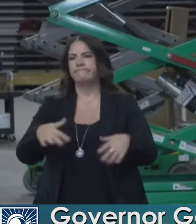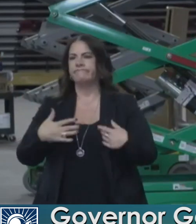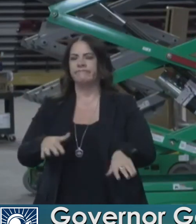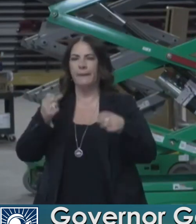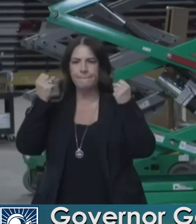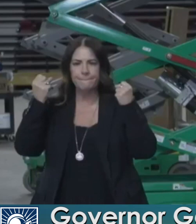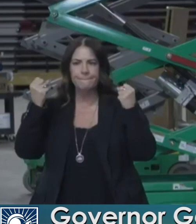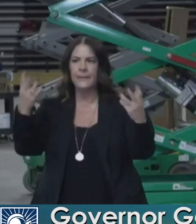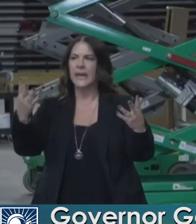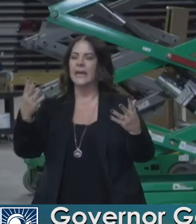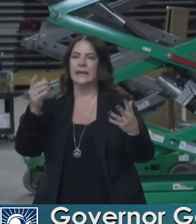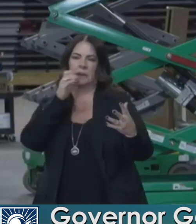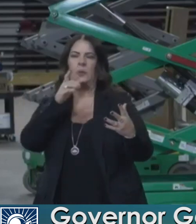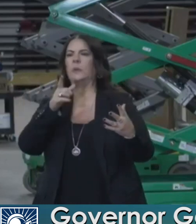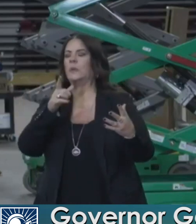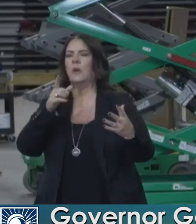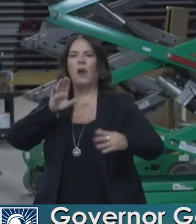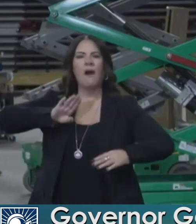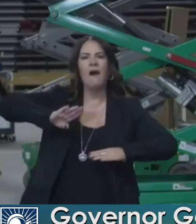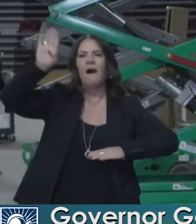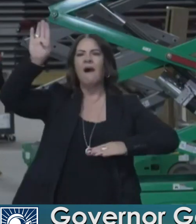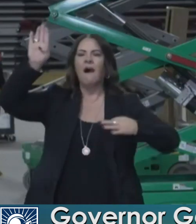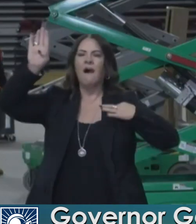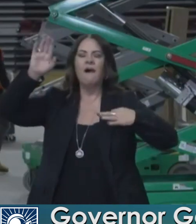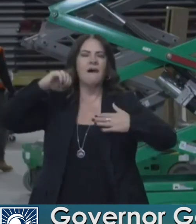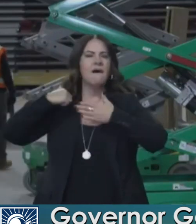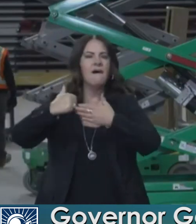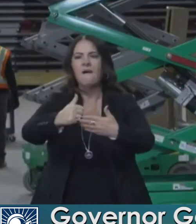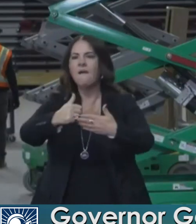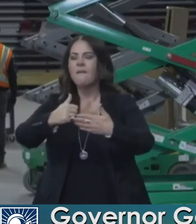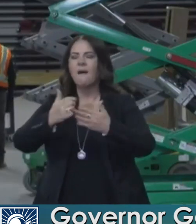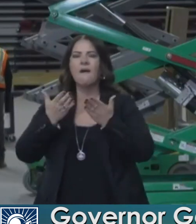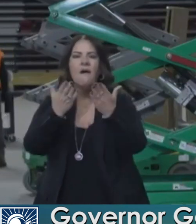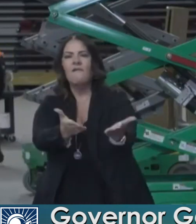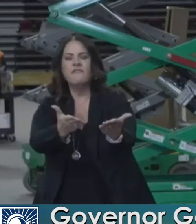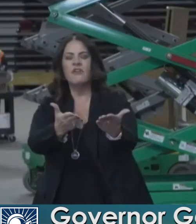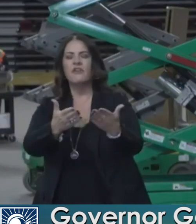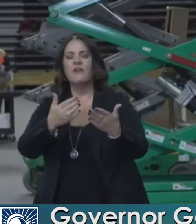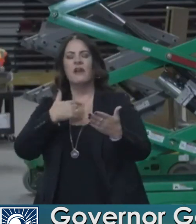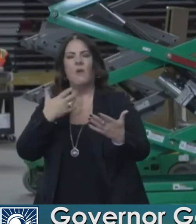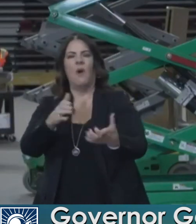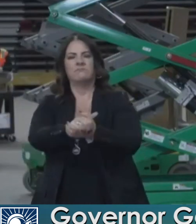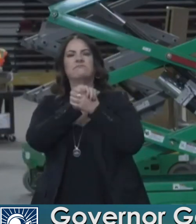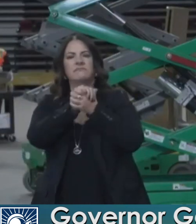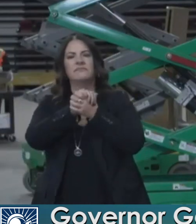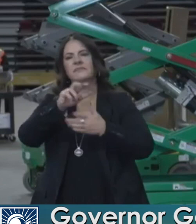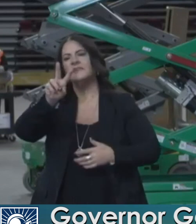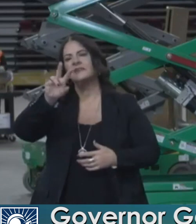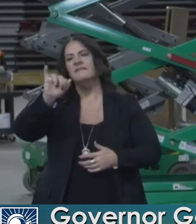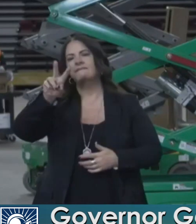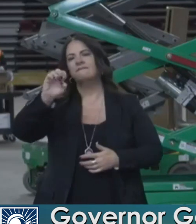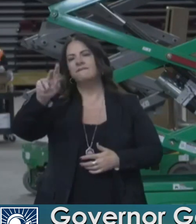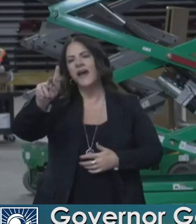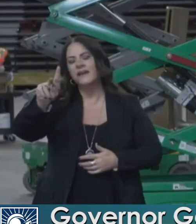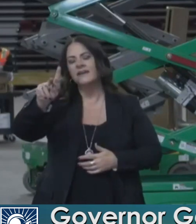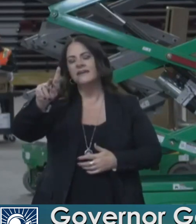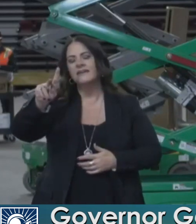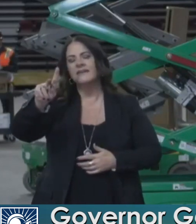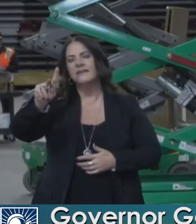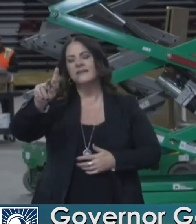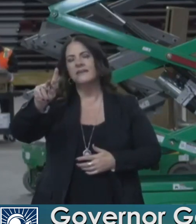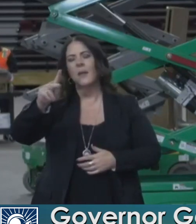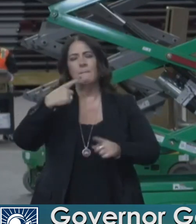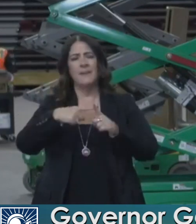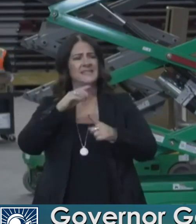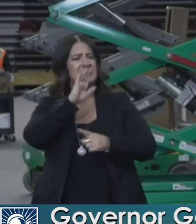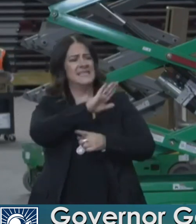stepping in to meet this moment head on. And I just want to congratulate Vivek and his partnerships